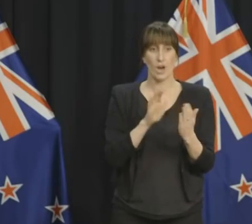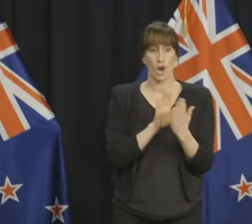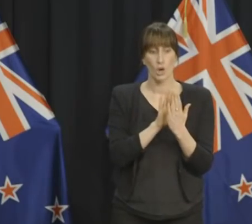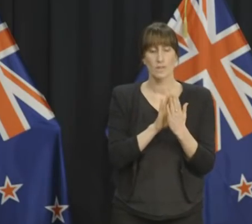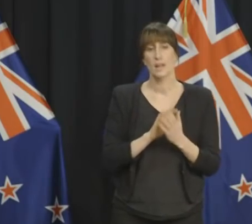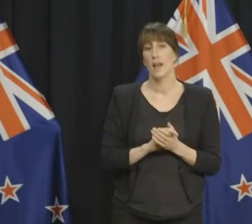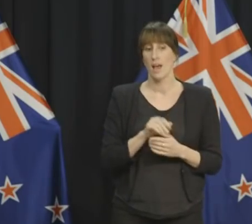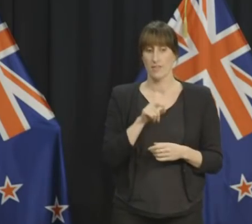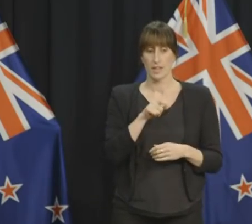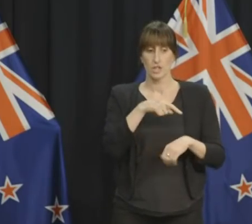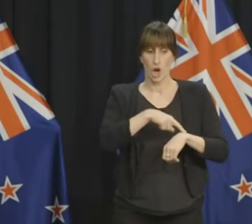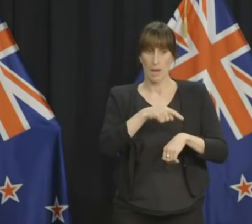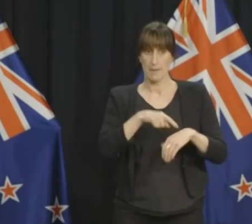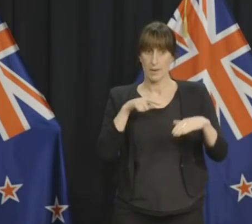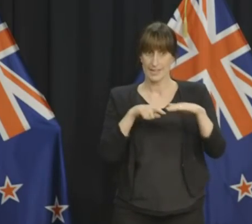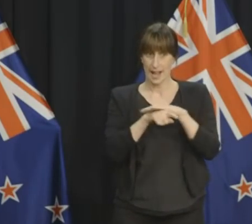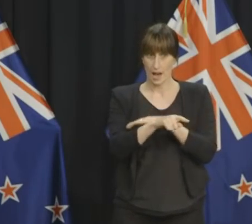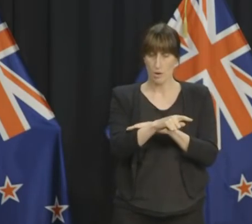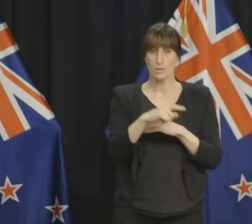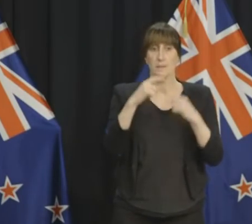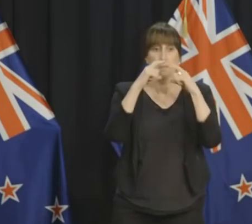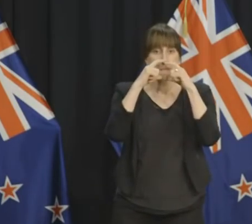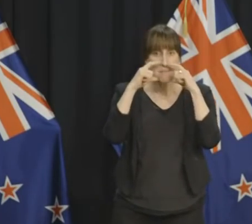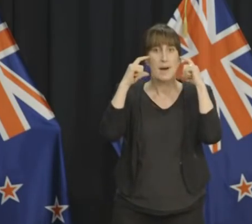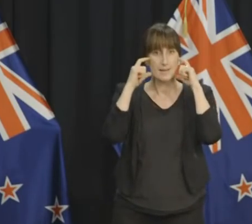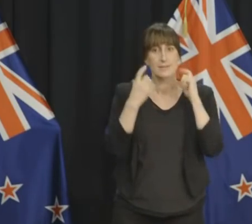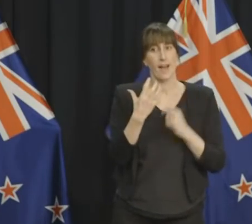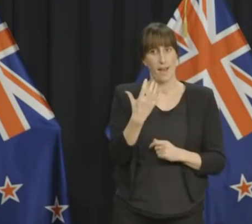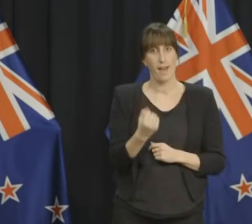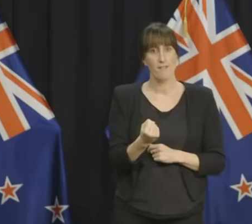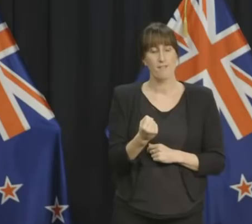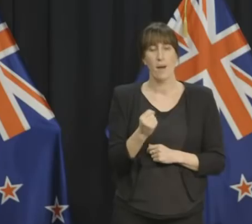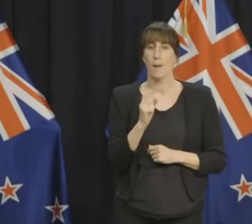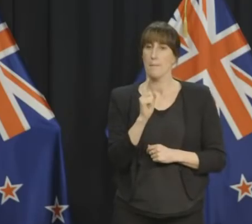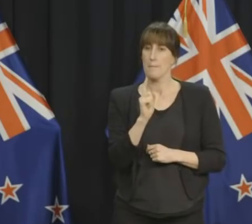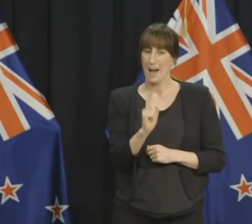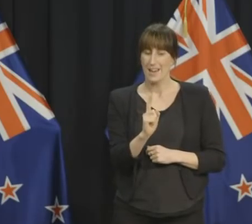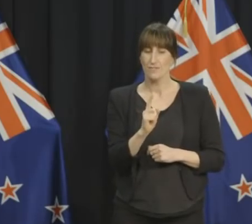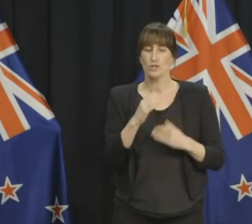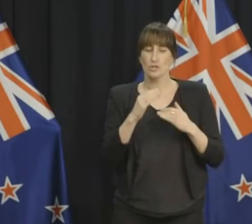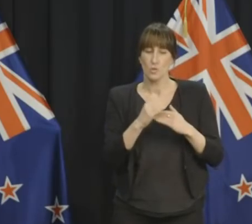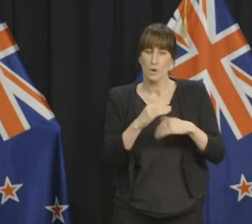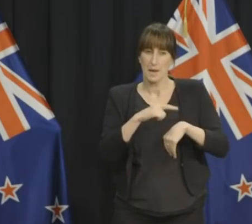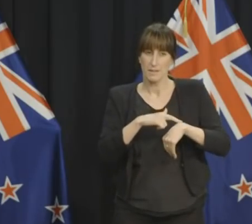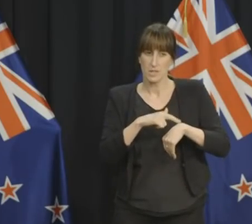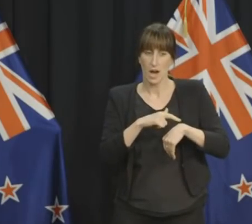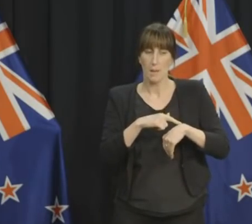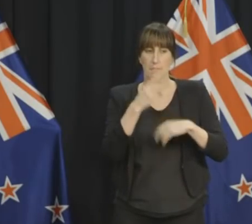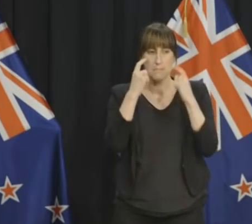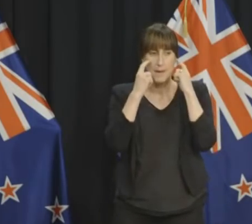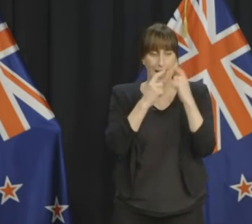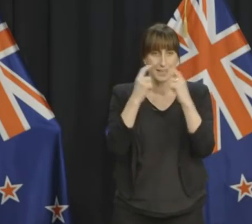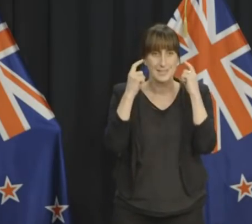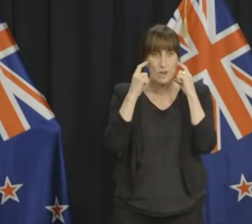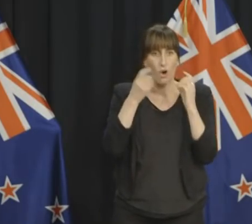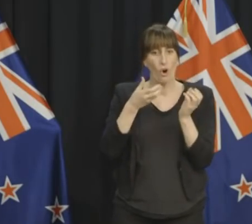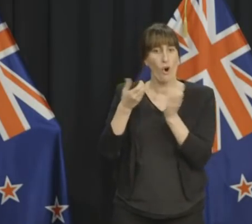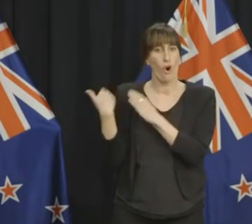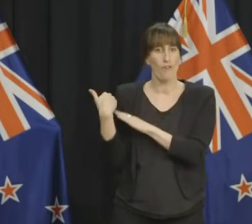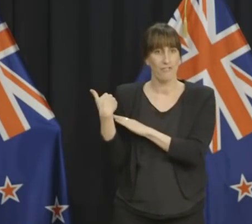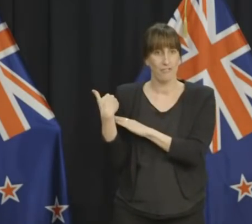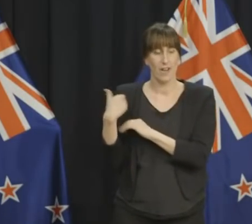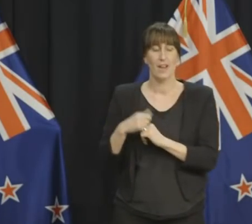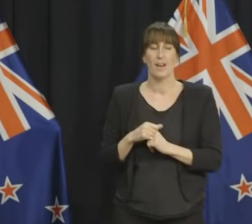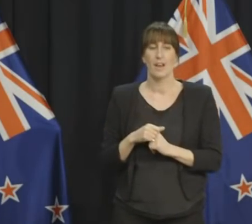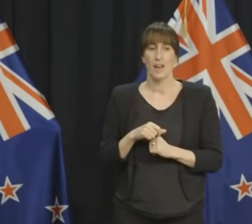although indicated that that was removed for short periods of time. The person visited the Countdown supermarket in the time they were